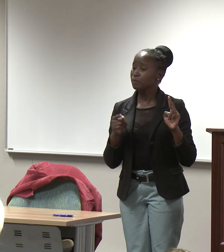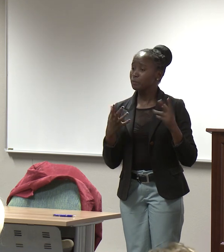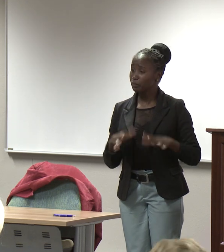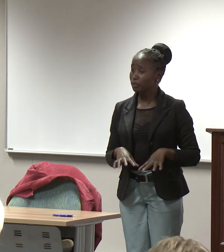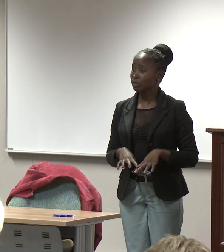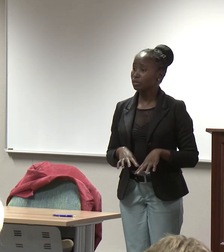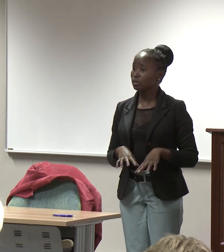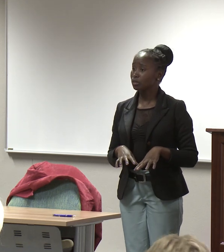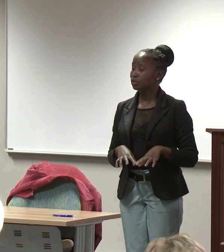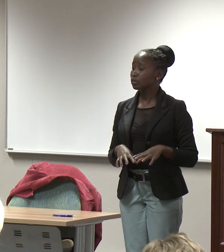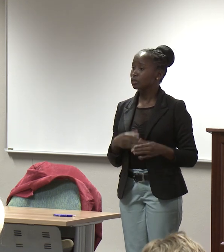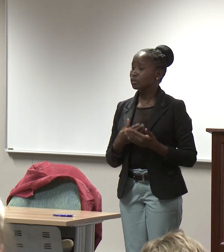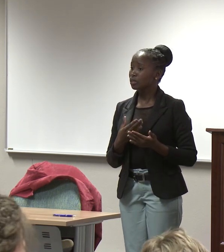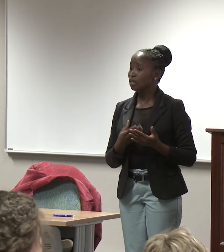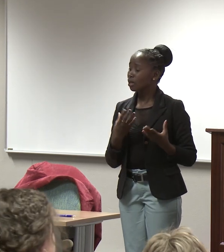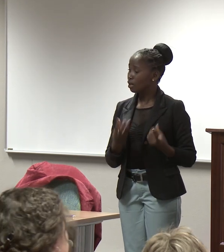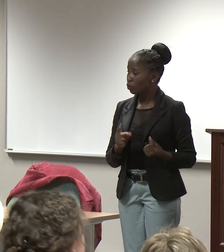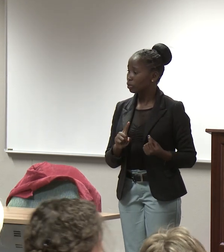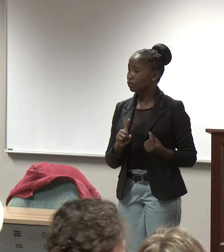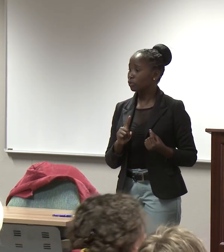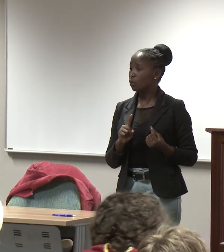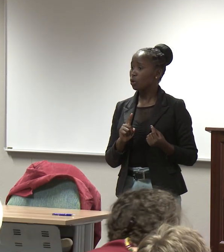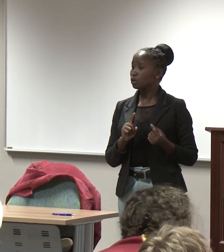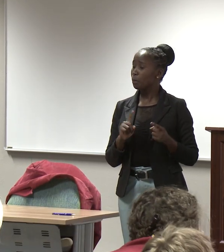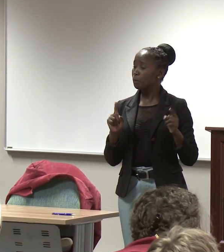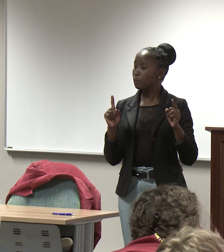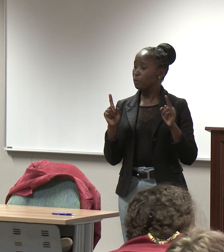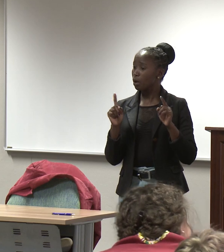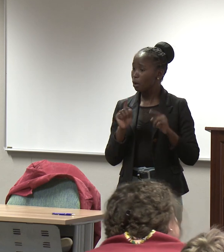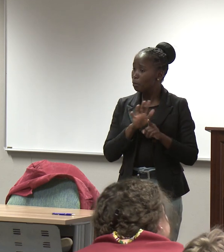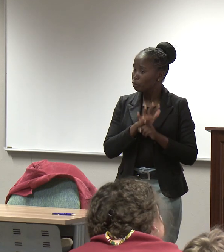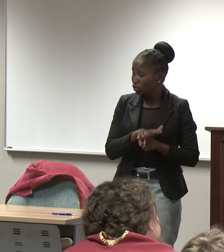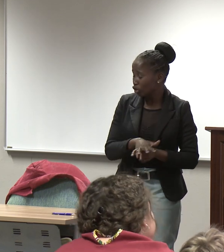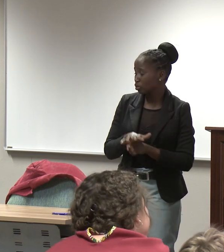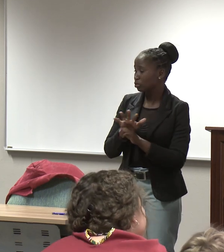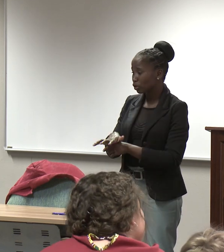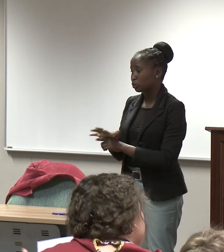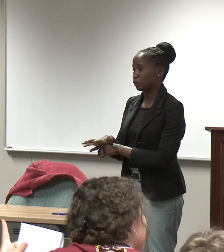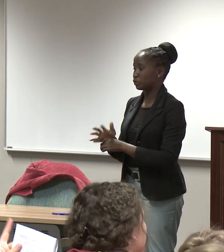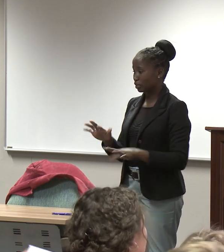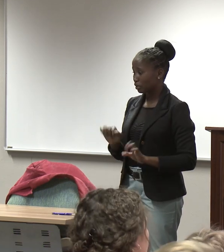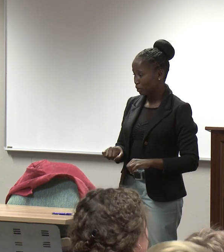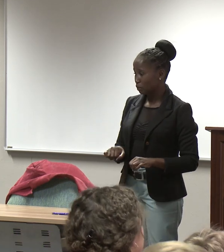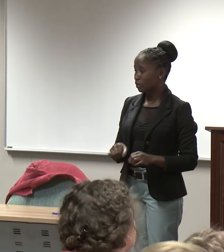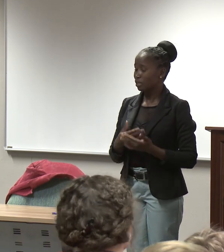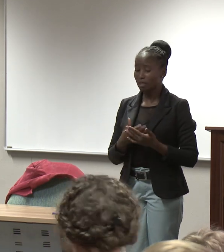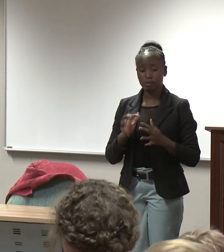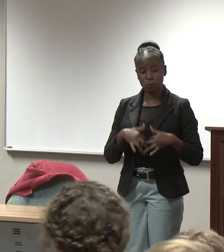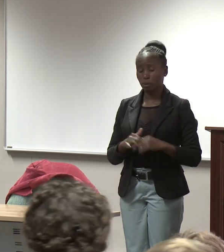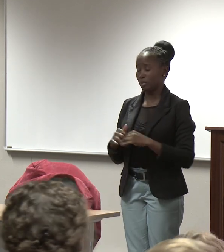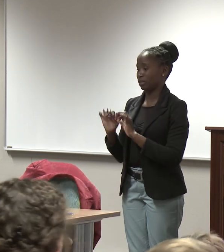to pressures, opposing pressures, that are really destabilizing it. The first